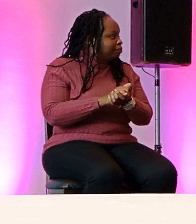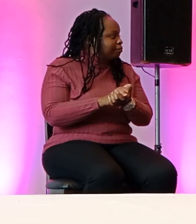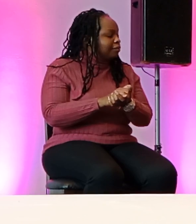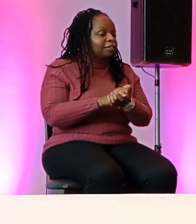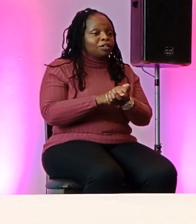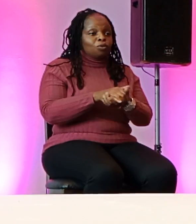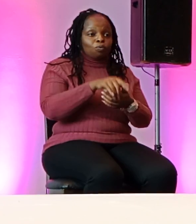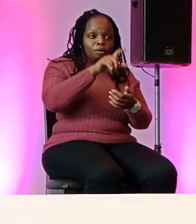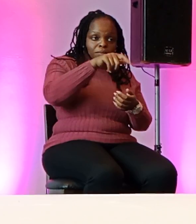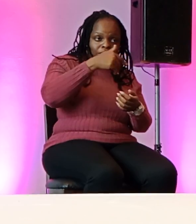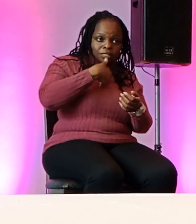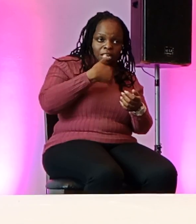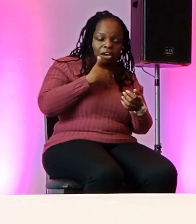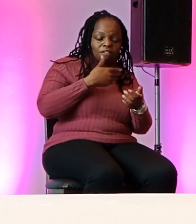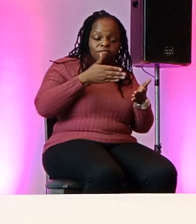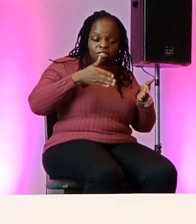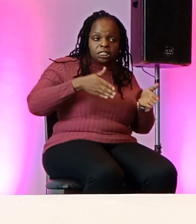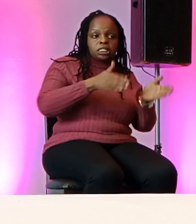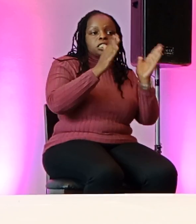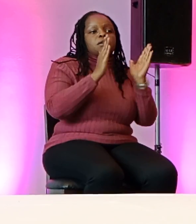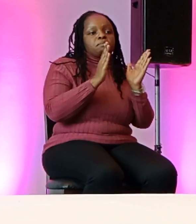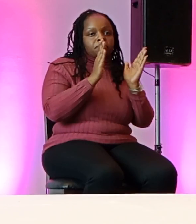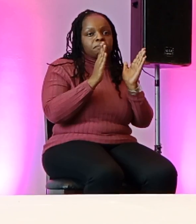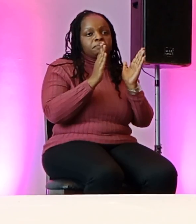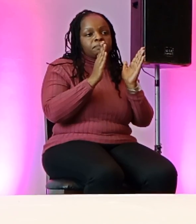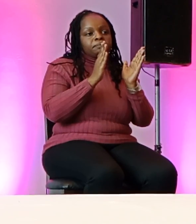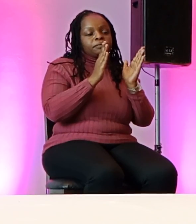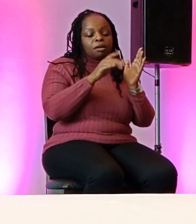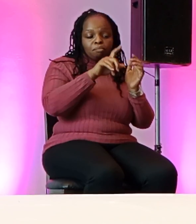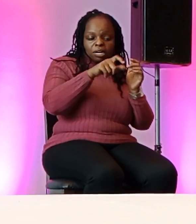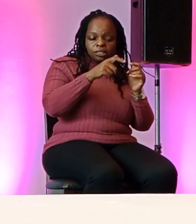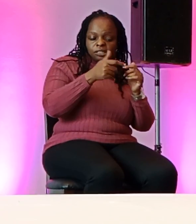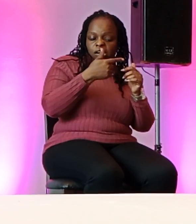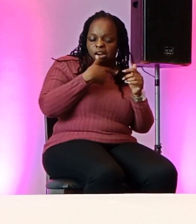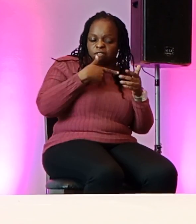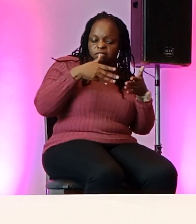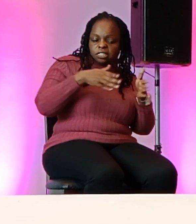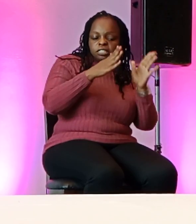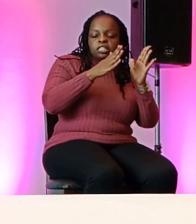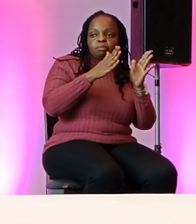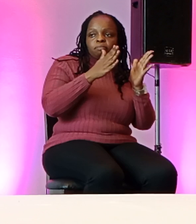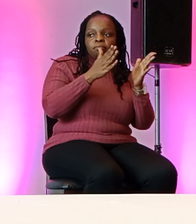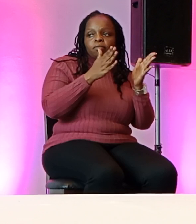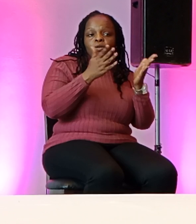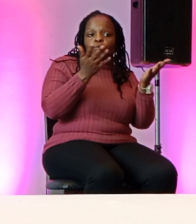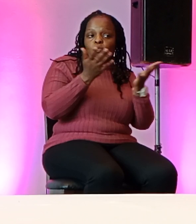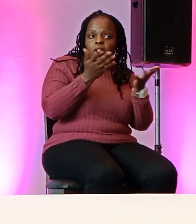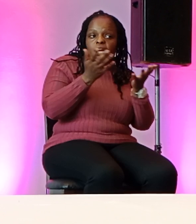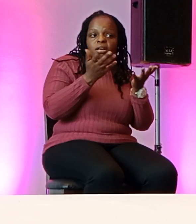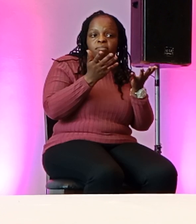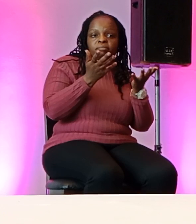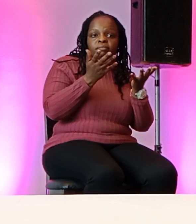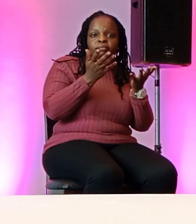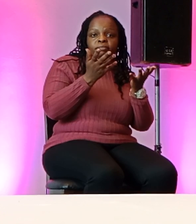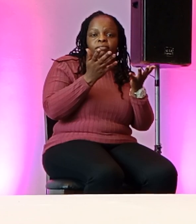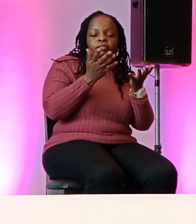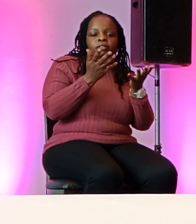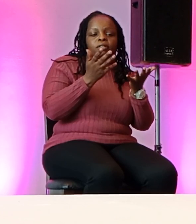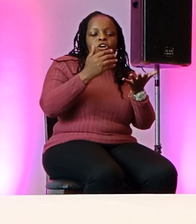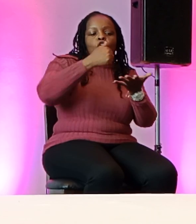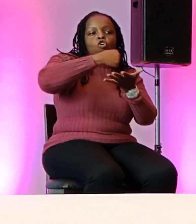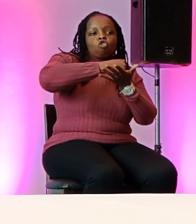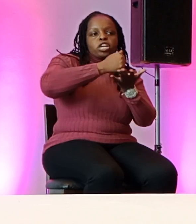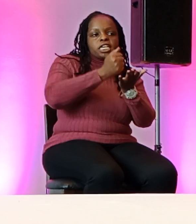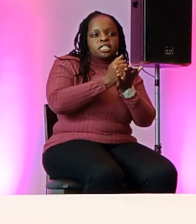We must have a system, we must come up with a system where we yearly audit where